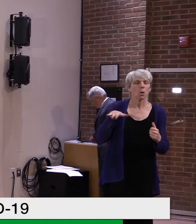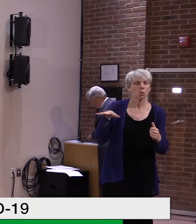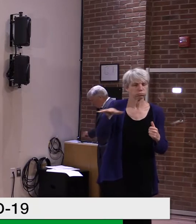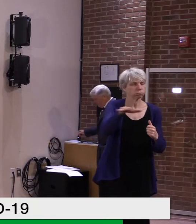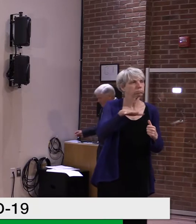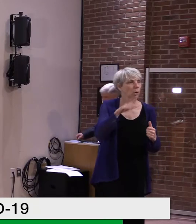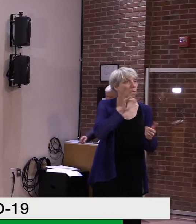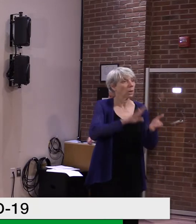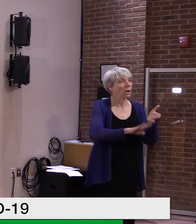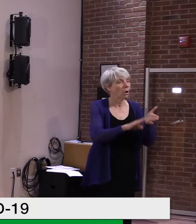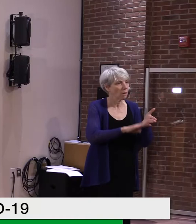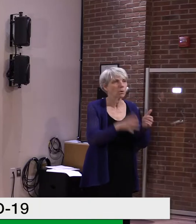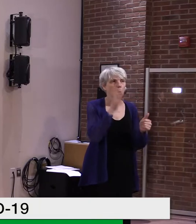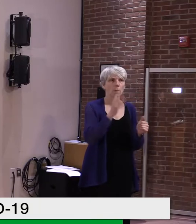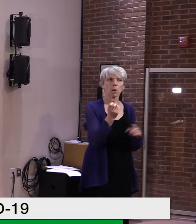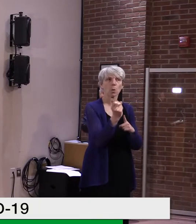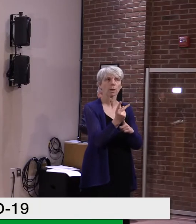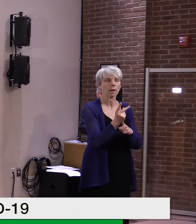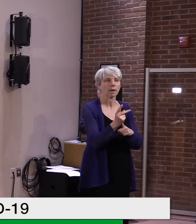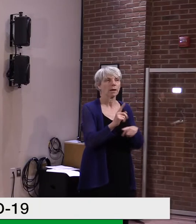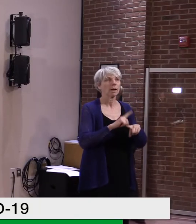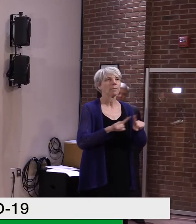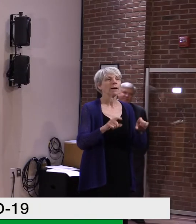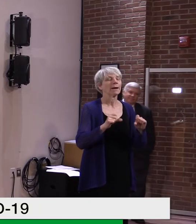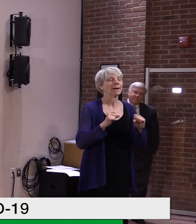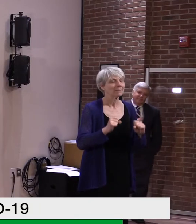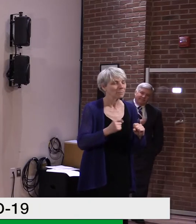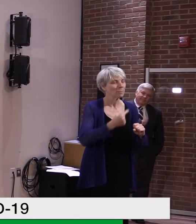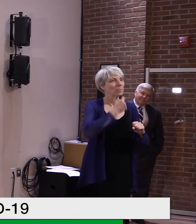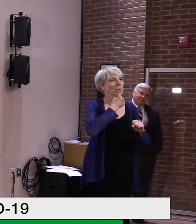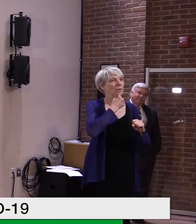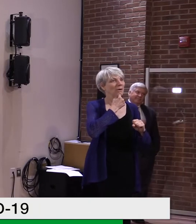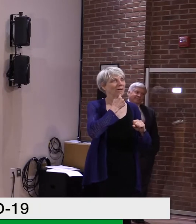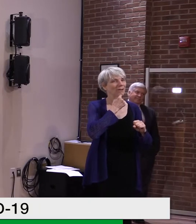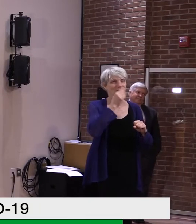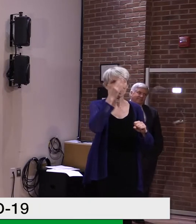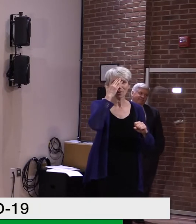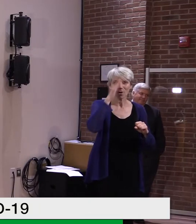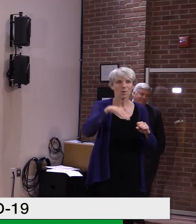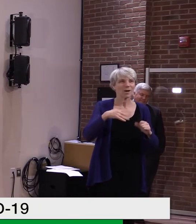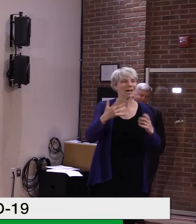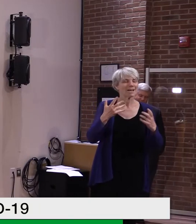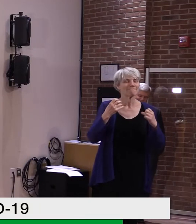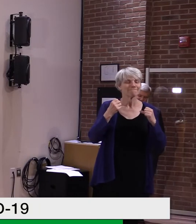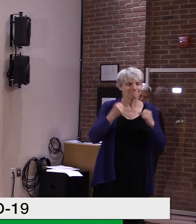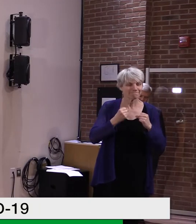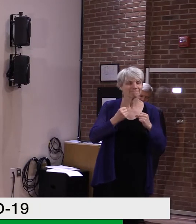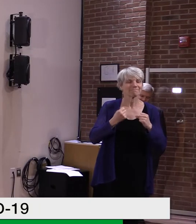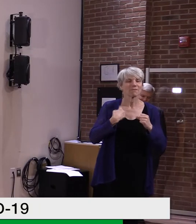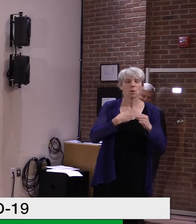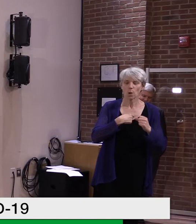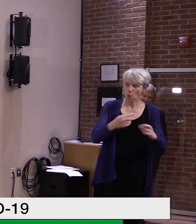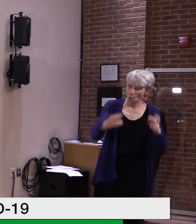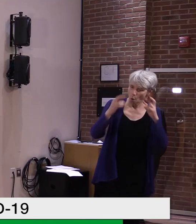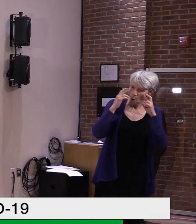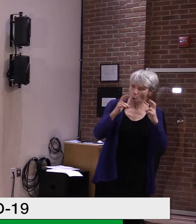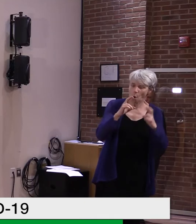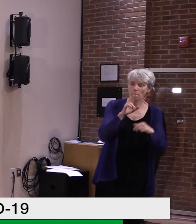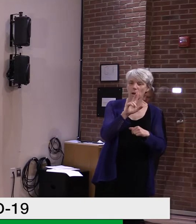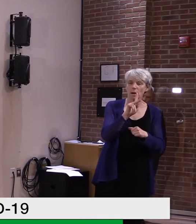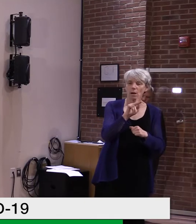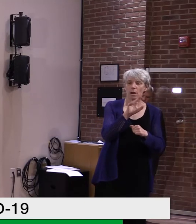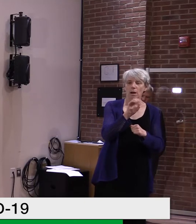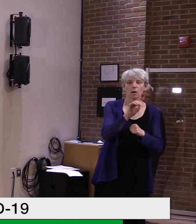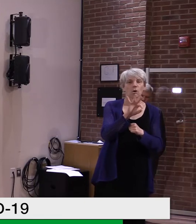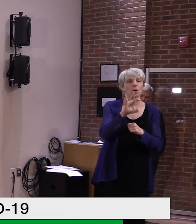do. We're all feeling a bit of disappointment at the thought that maybe, you know, this is not going to come back in the way we thought it was over